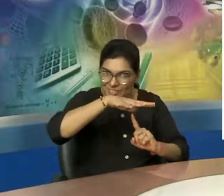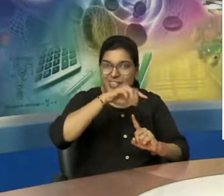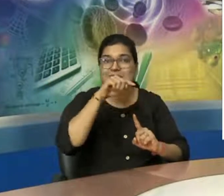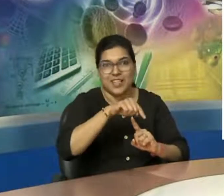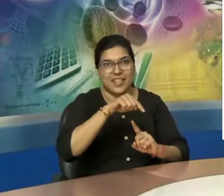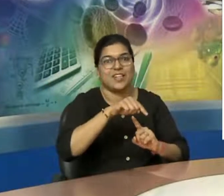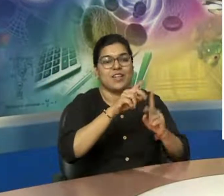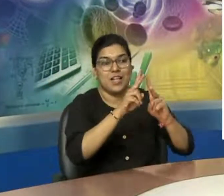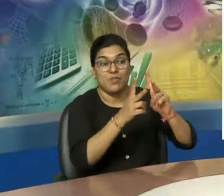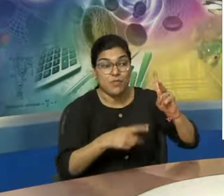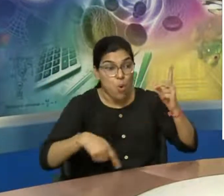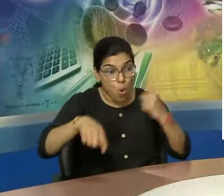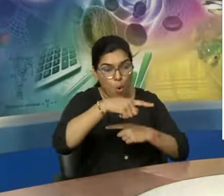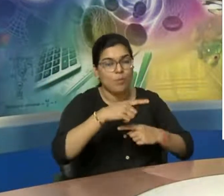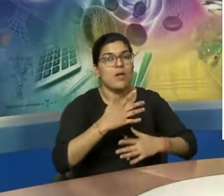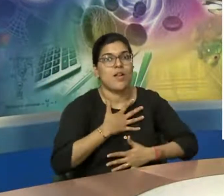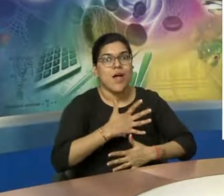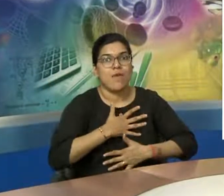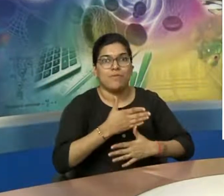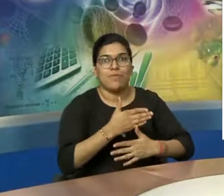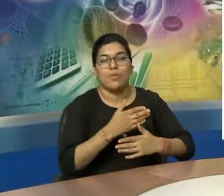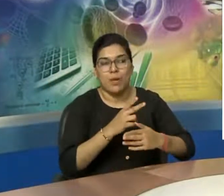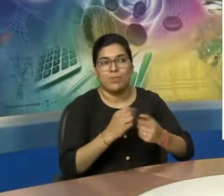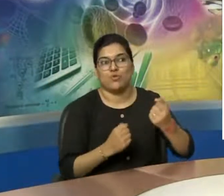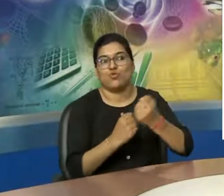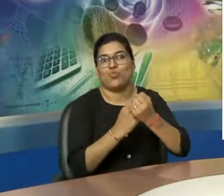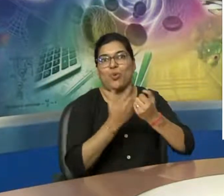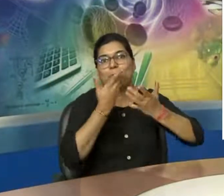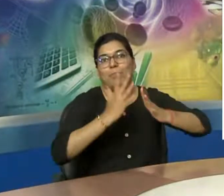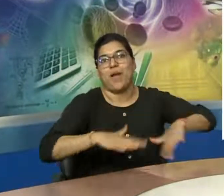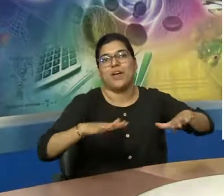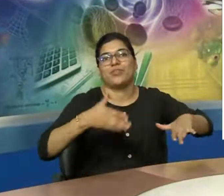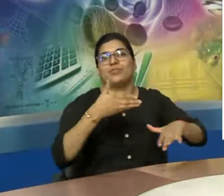So the habitats support all those species.